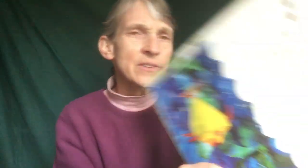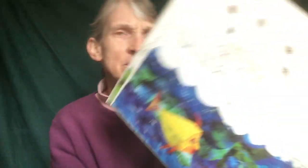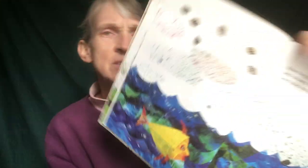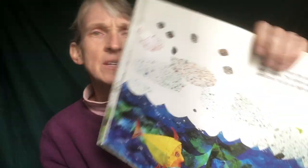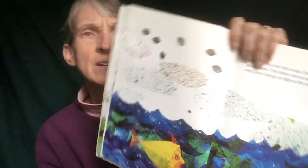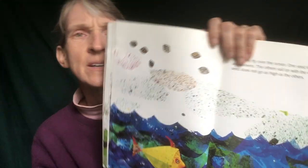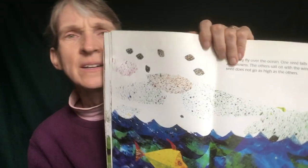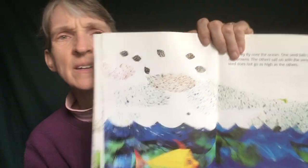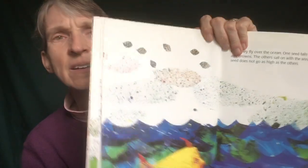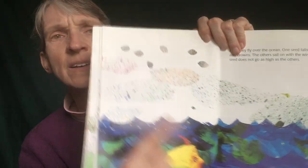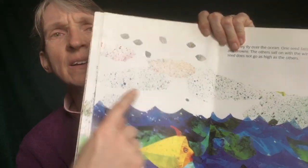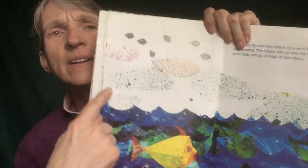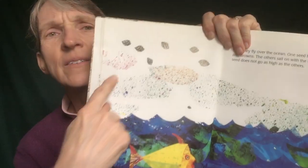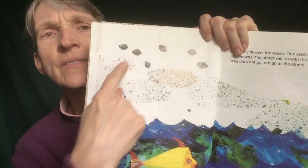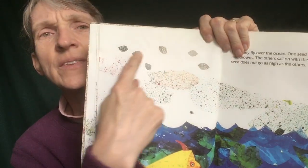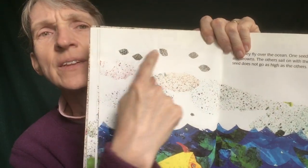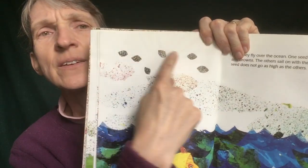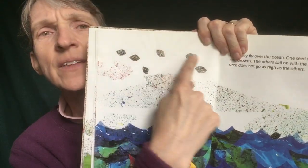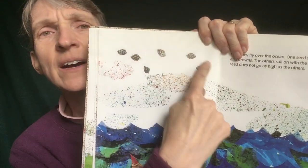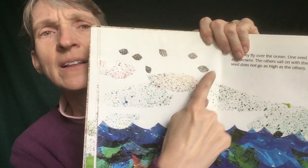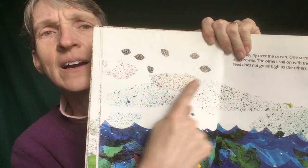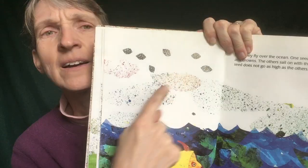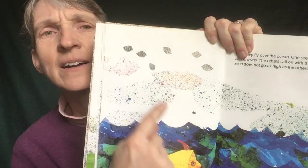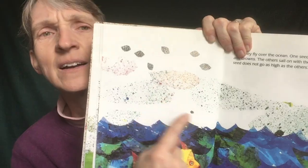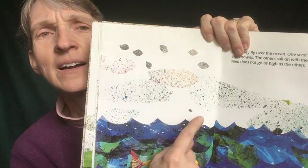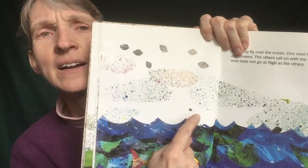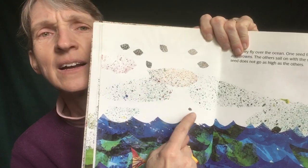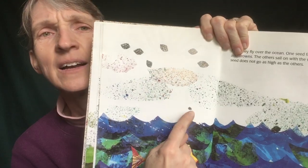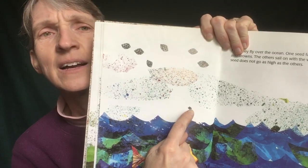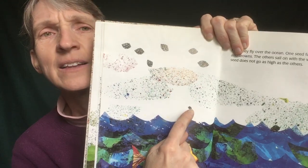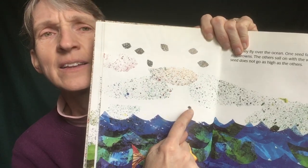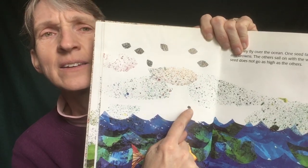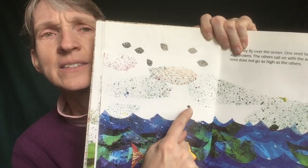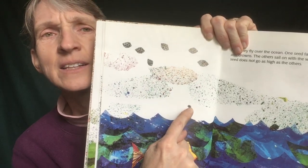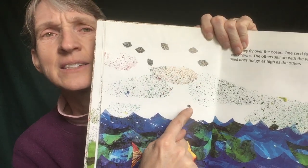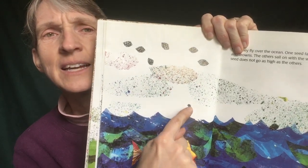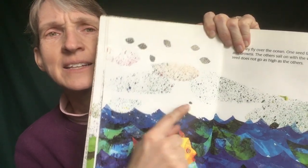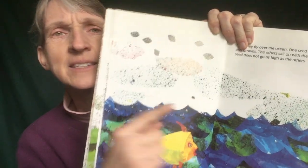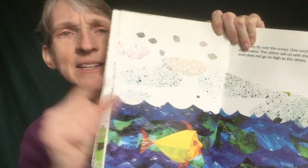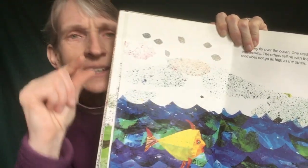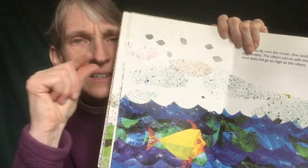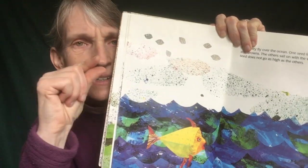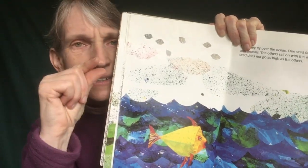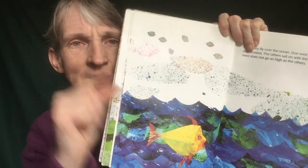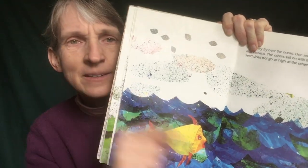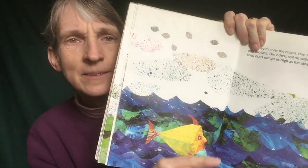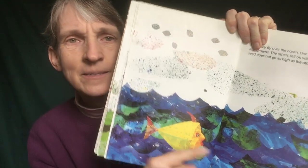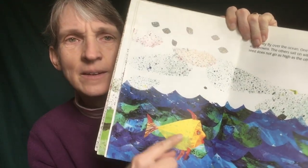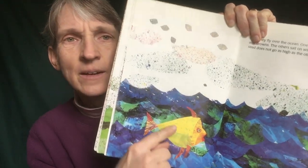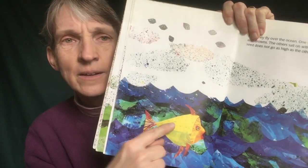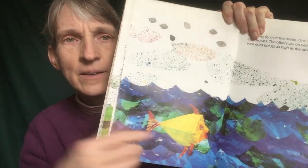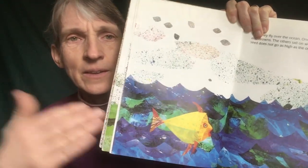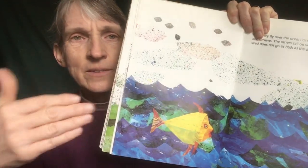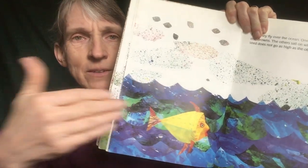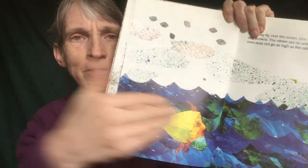others. There they all are. And there's the little tiny seed. There's a